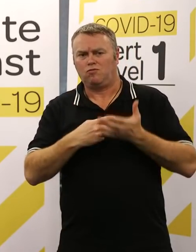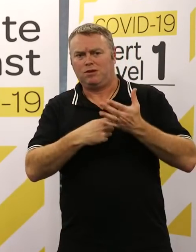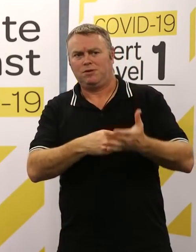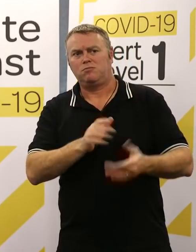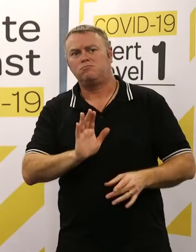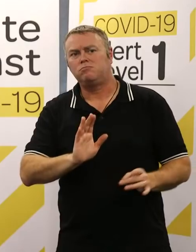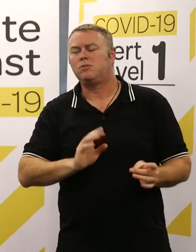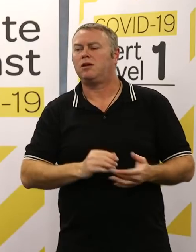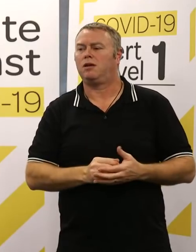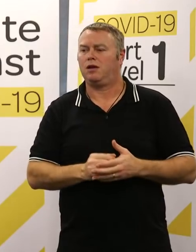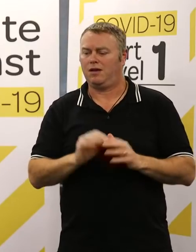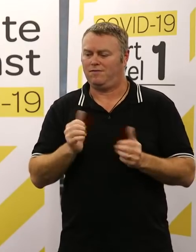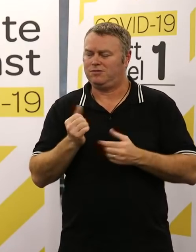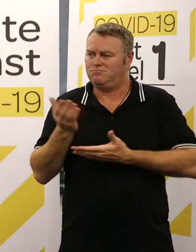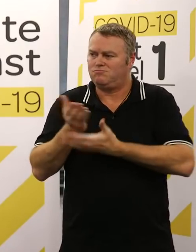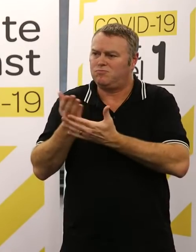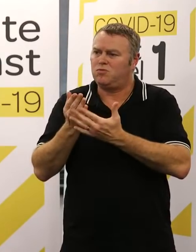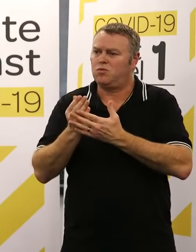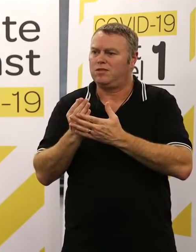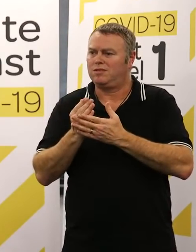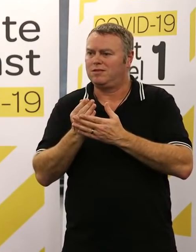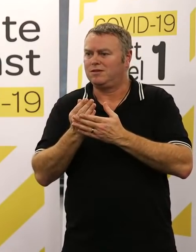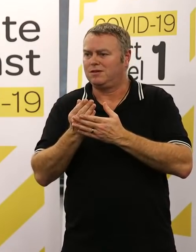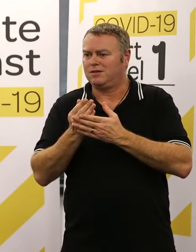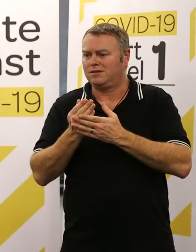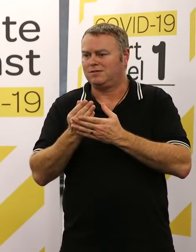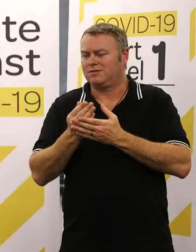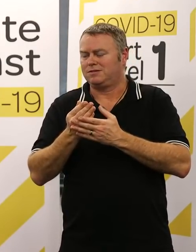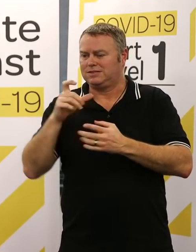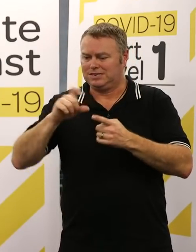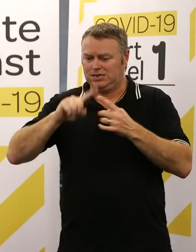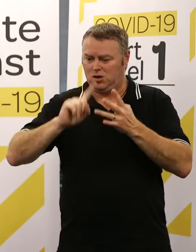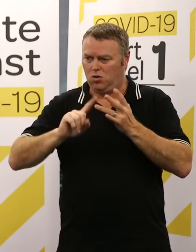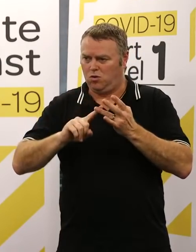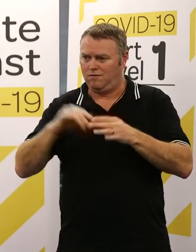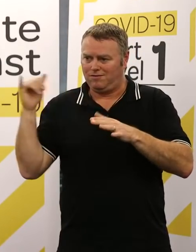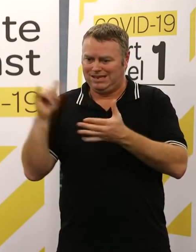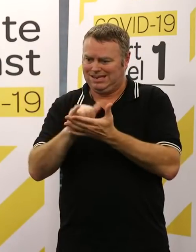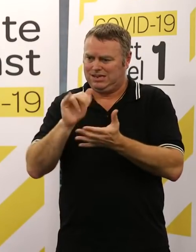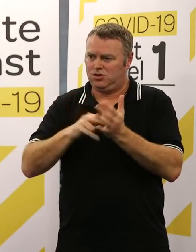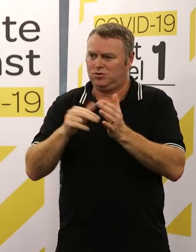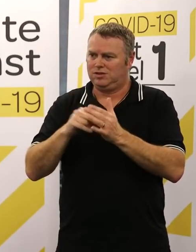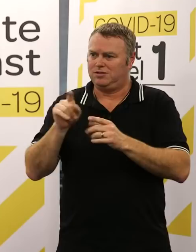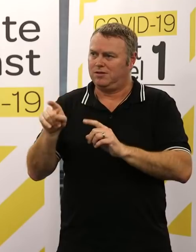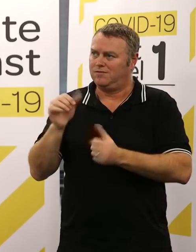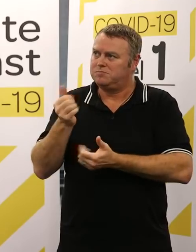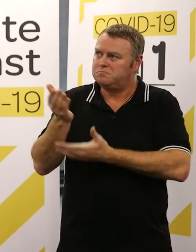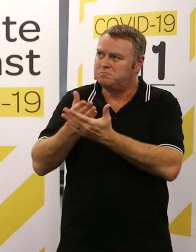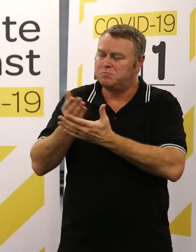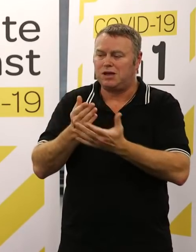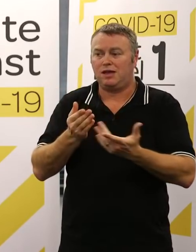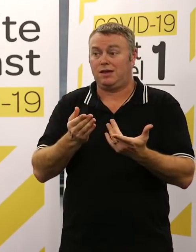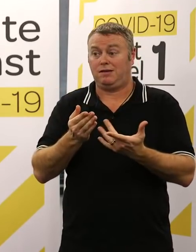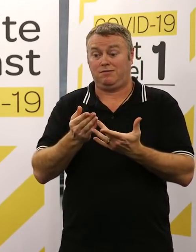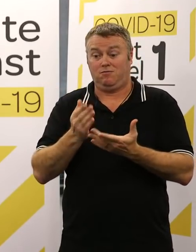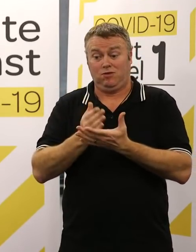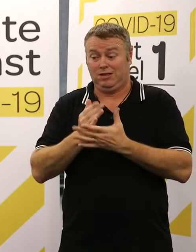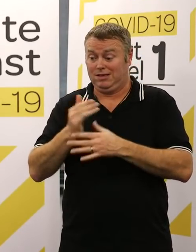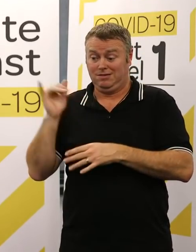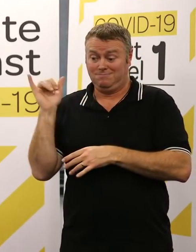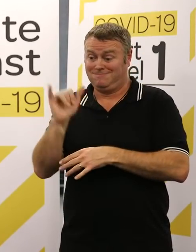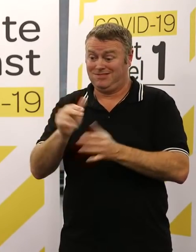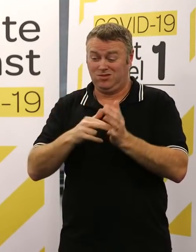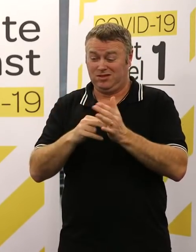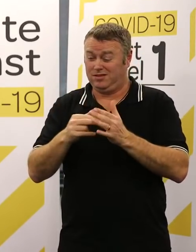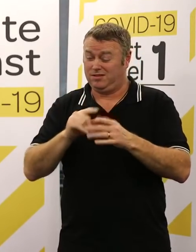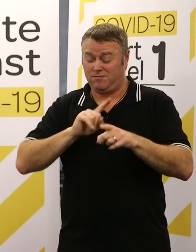well tried and tested procedures. It started when we did that first evacuation flight out of Wuhan, and remembering also